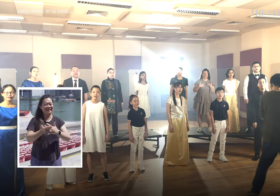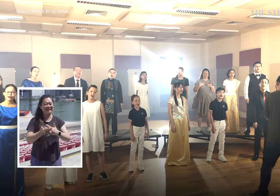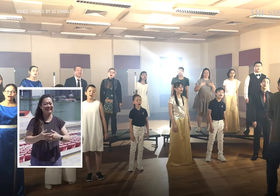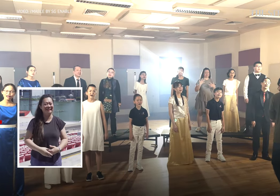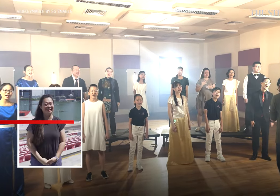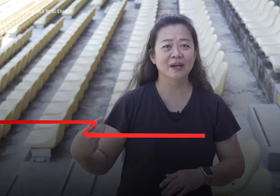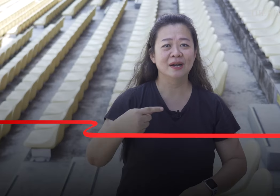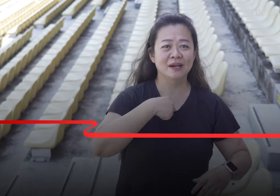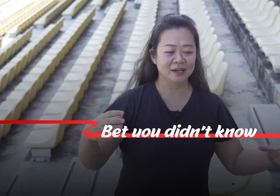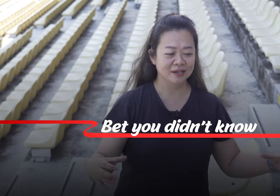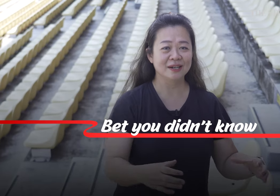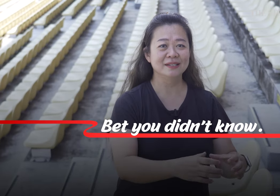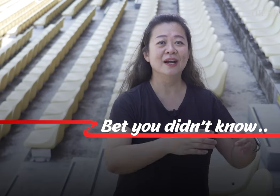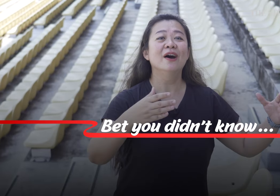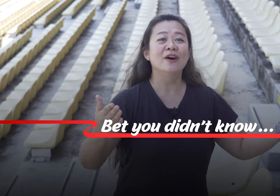way.